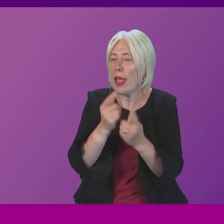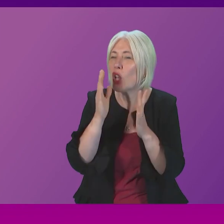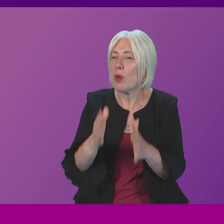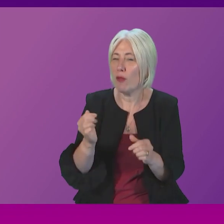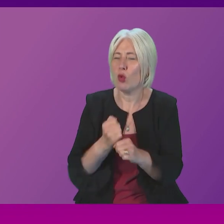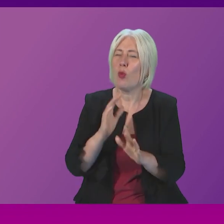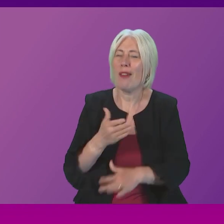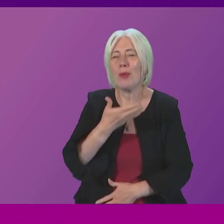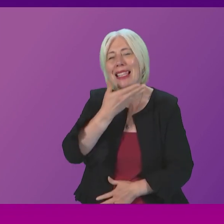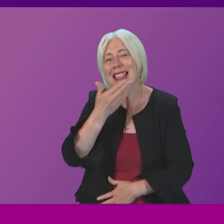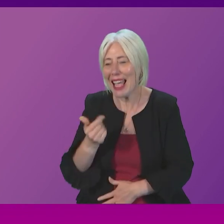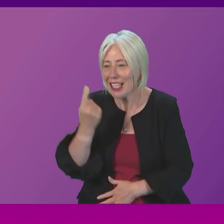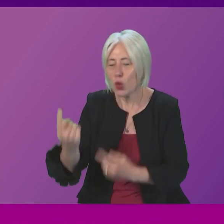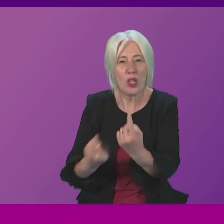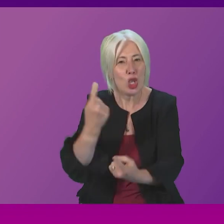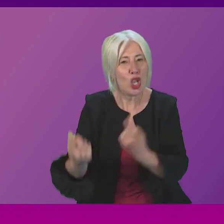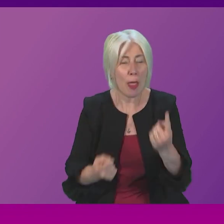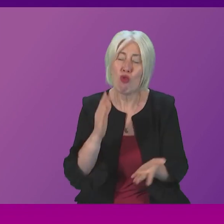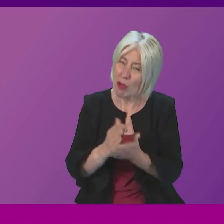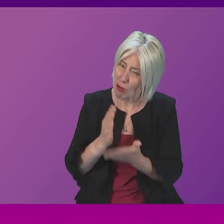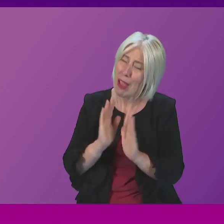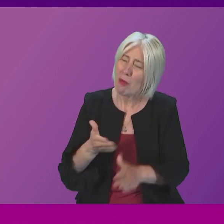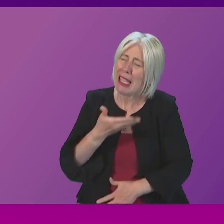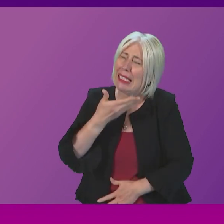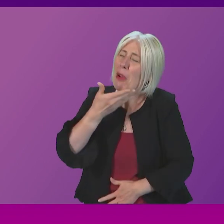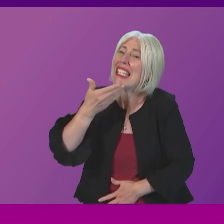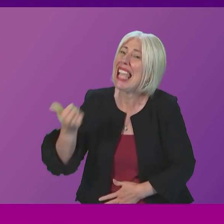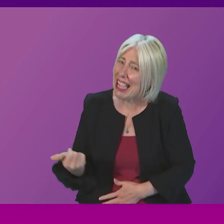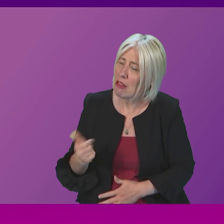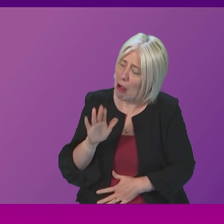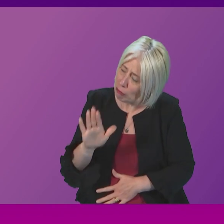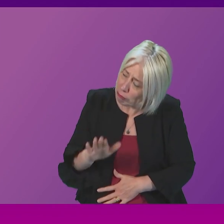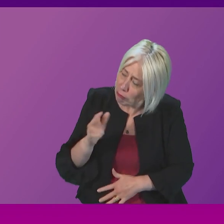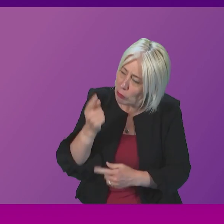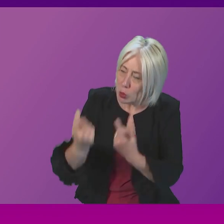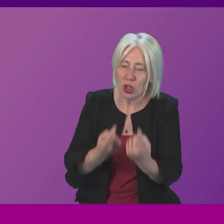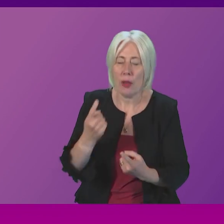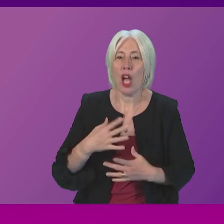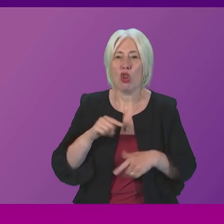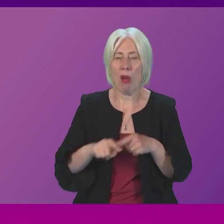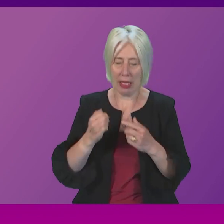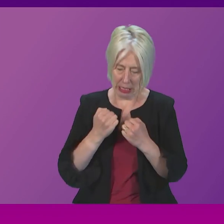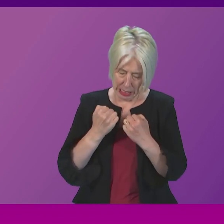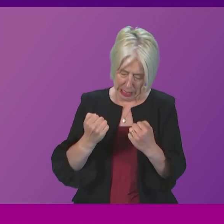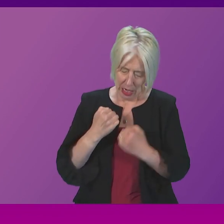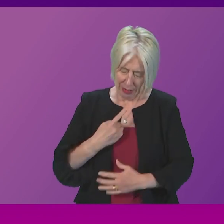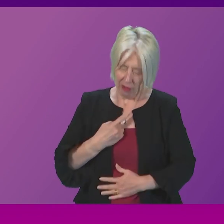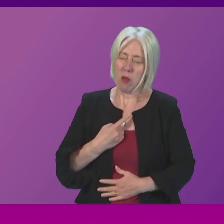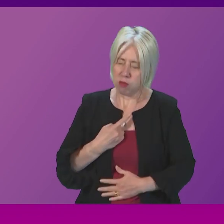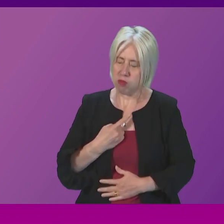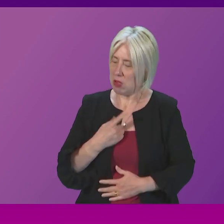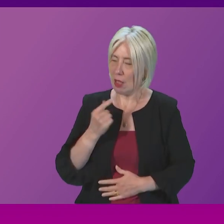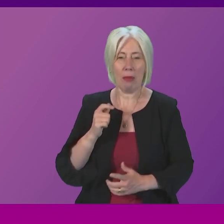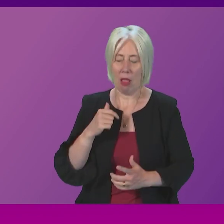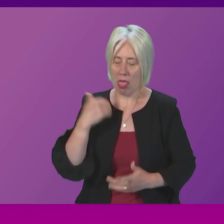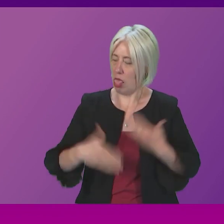to be kinder to one another, really, really, really kinder to one another. And I try and check myself regularly about that, because we can get quite